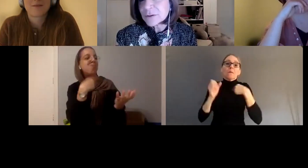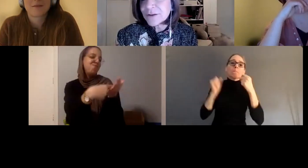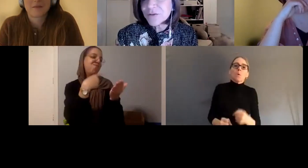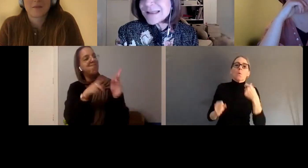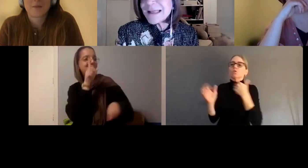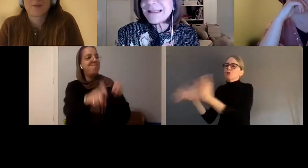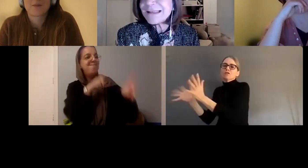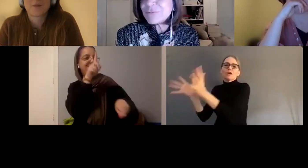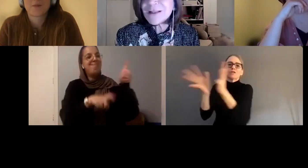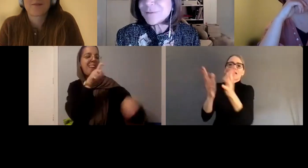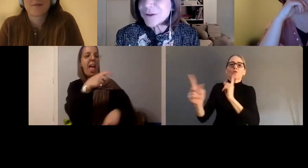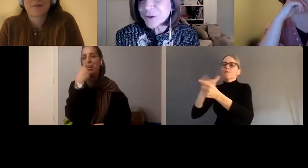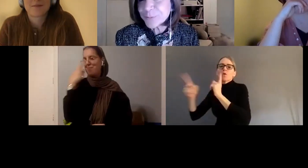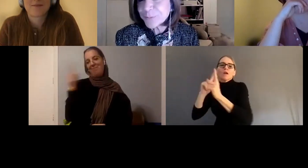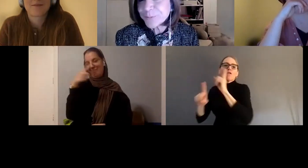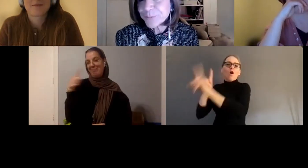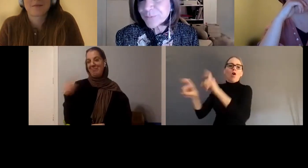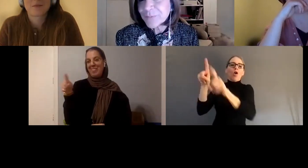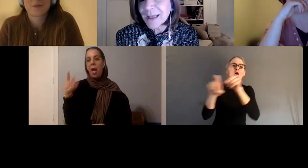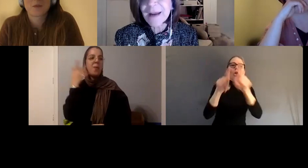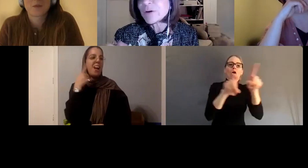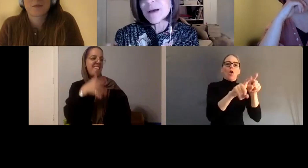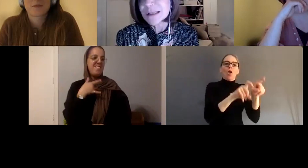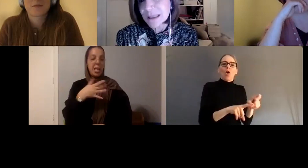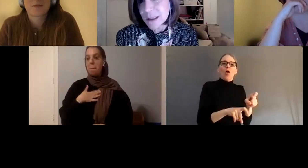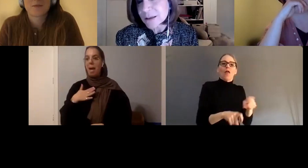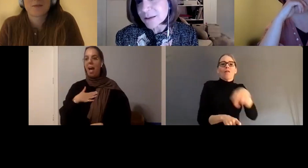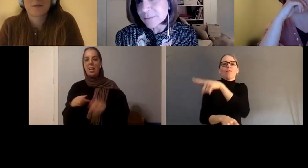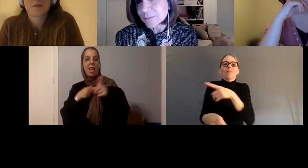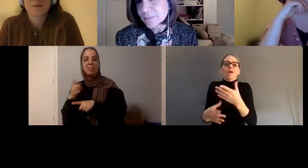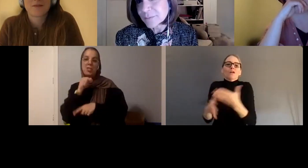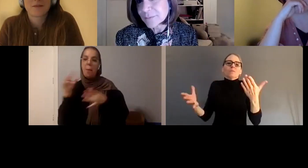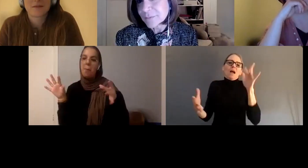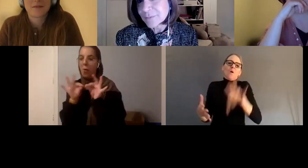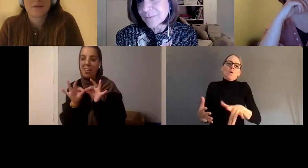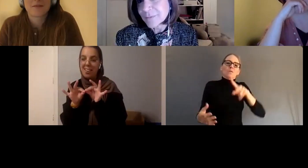about this thing that's irrelevant to you? And everybody said yes.